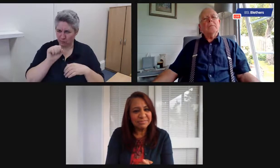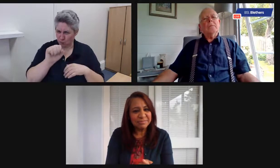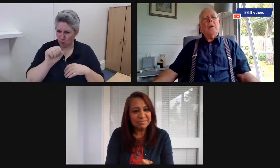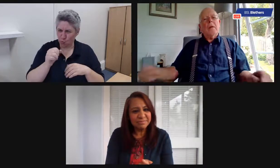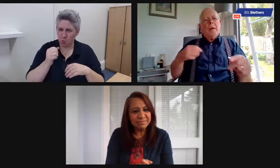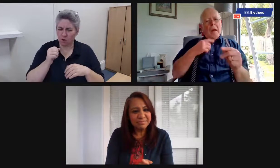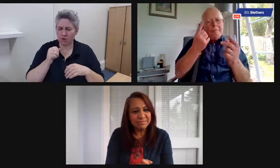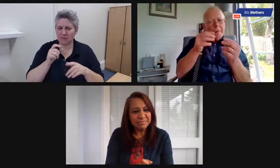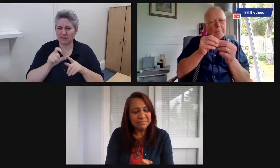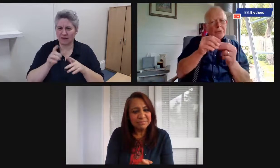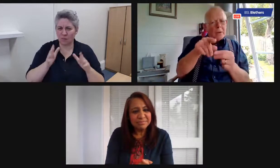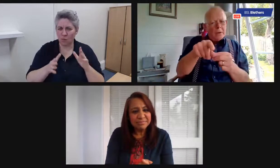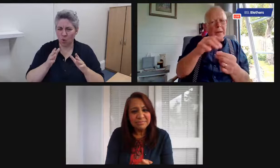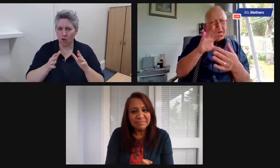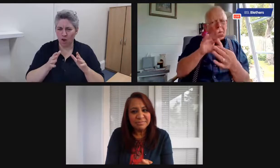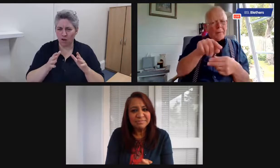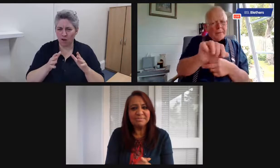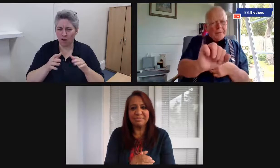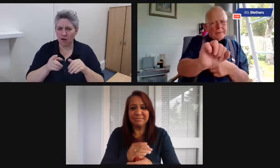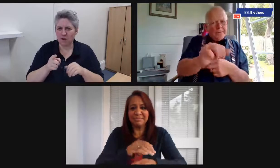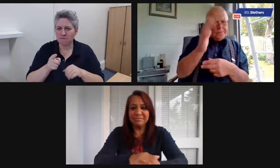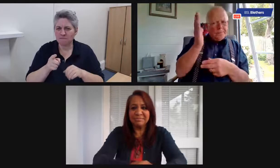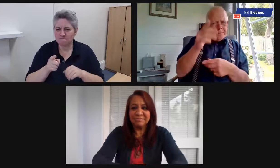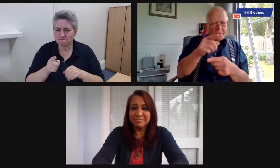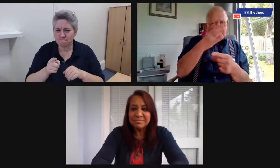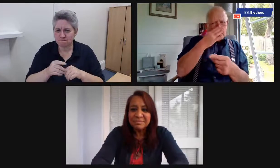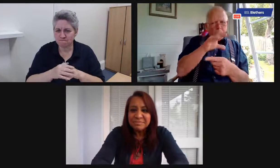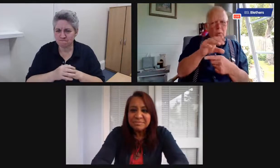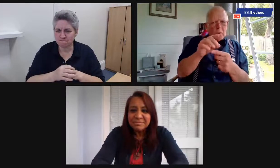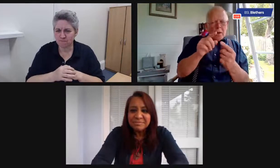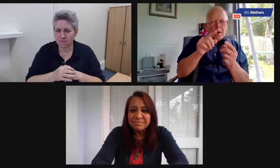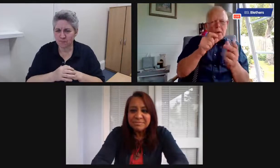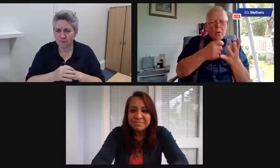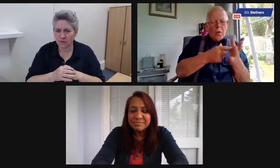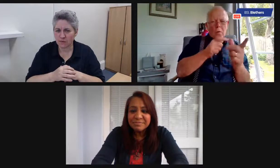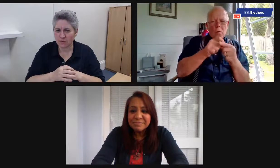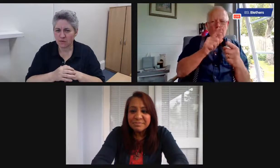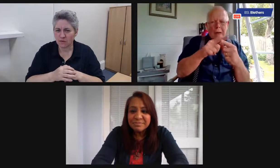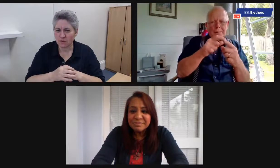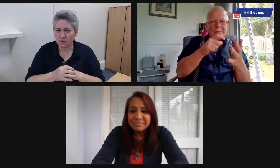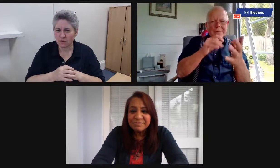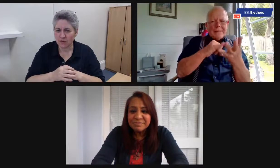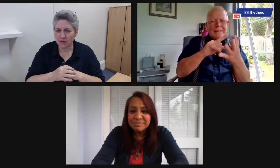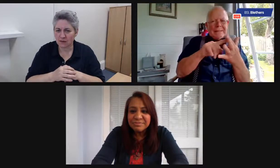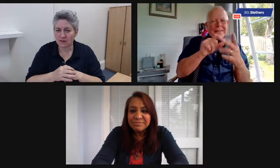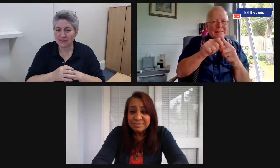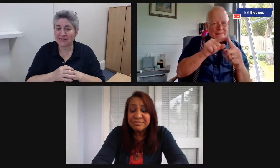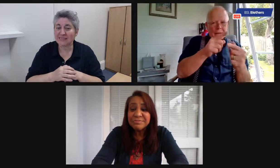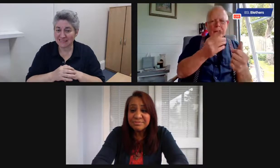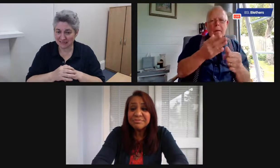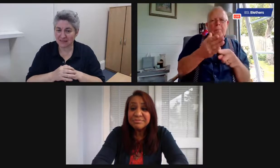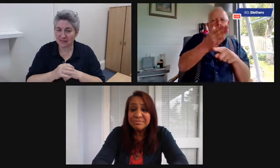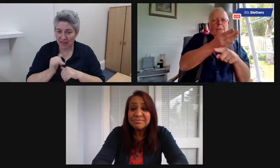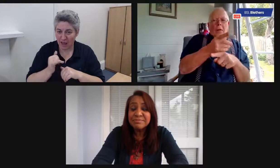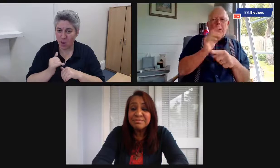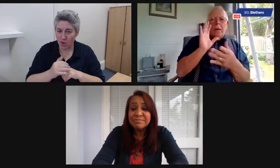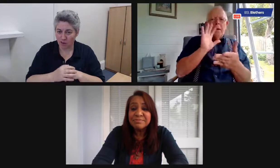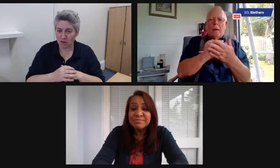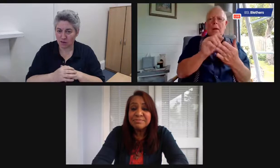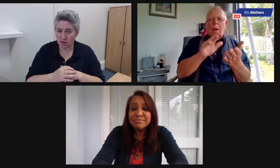about nature, I think it's interesting. Could I just mention something actually? Before we leave